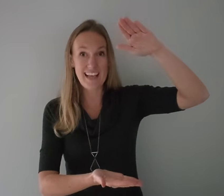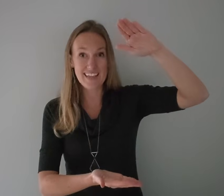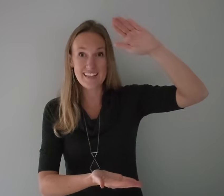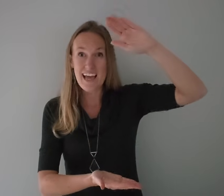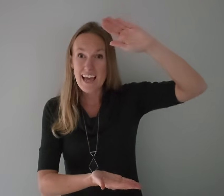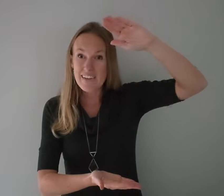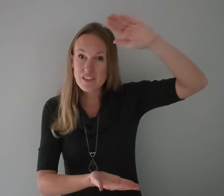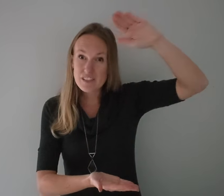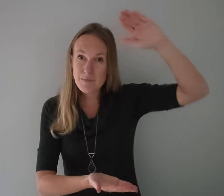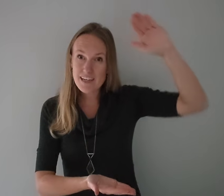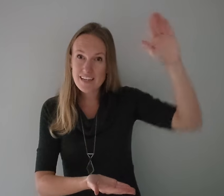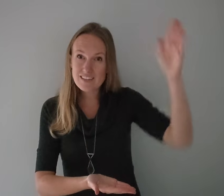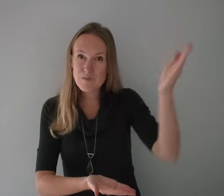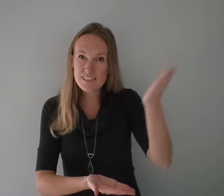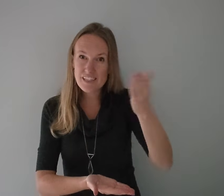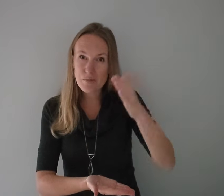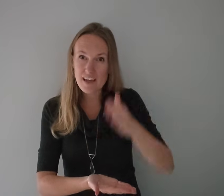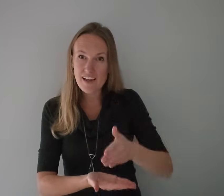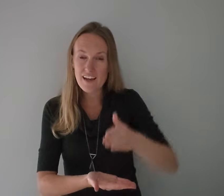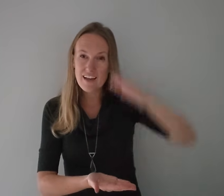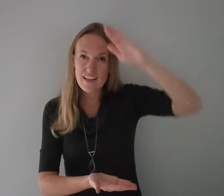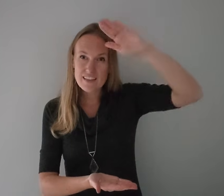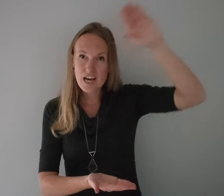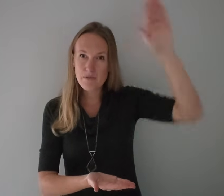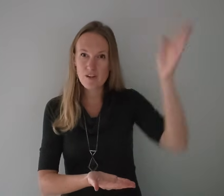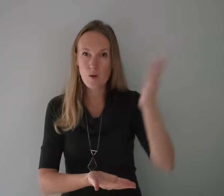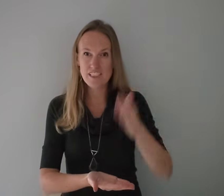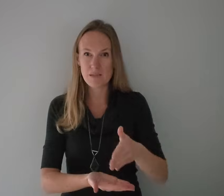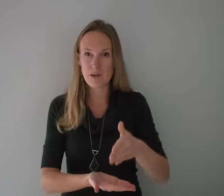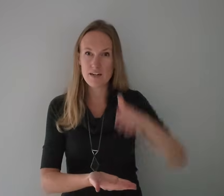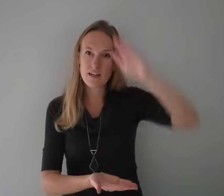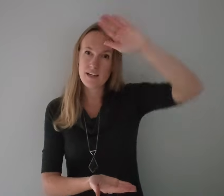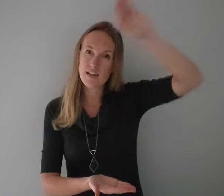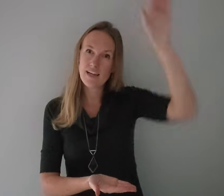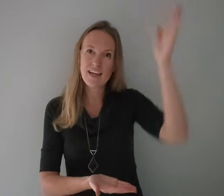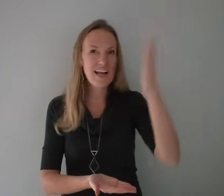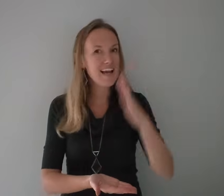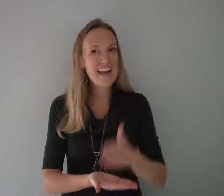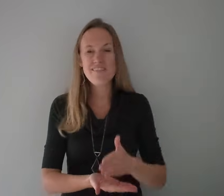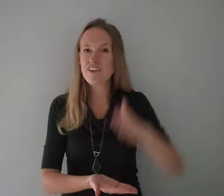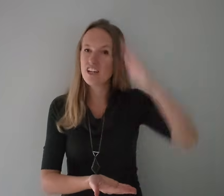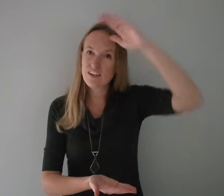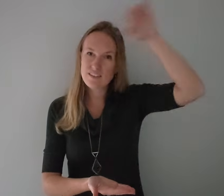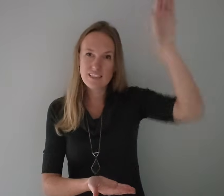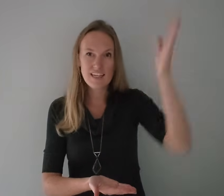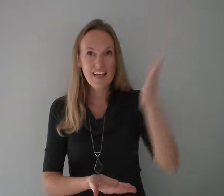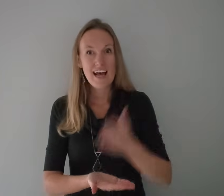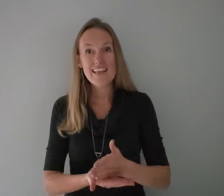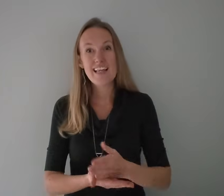hand. And with your dominant hand, it's almost like you make the top of a question mark. Okay, never. And then